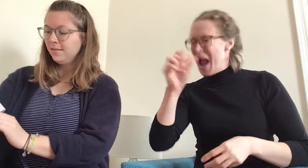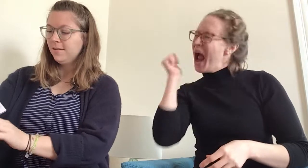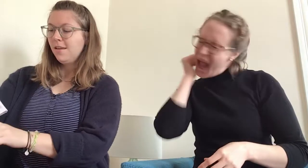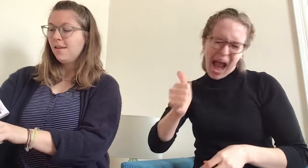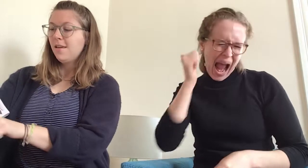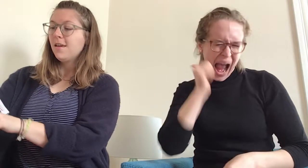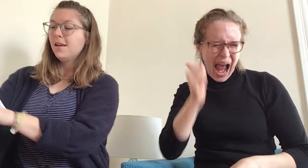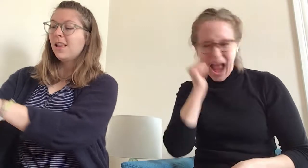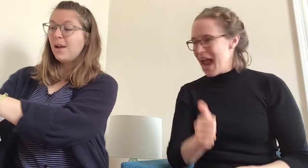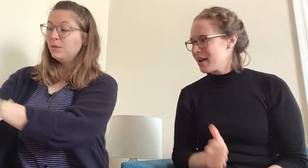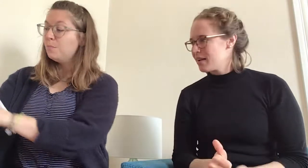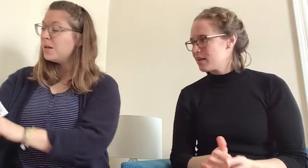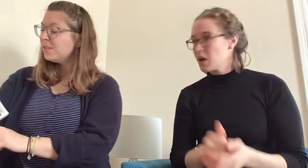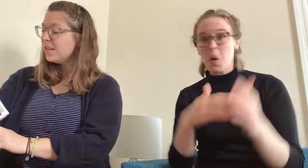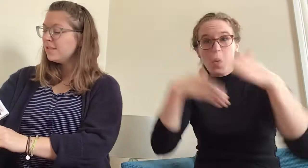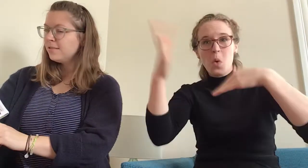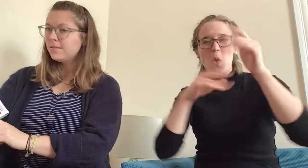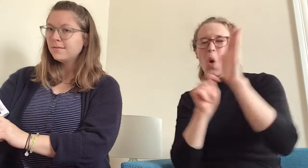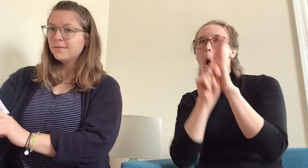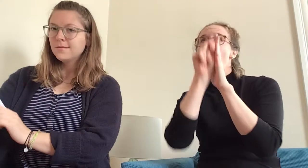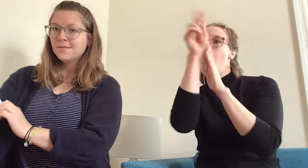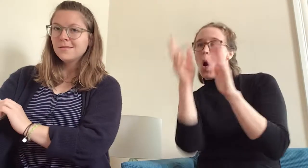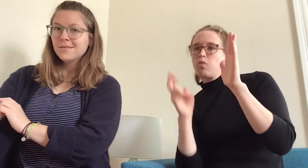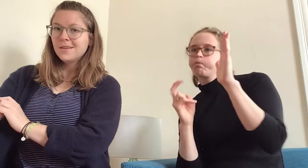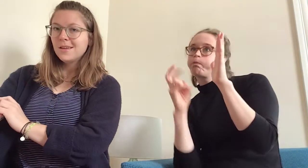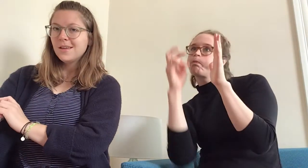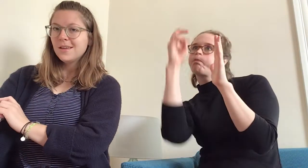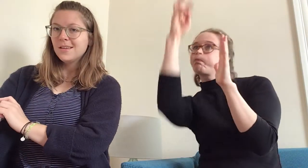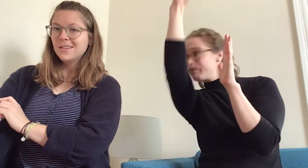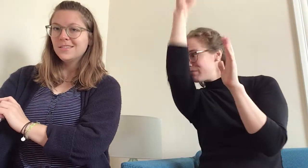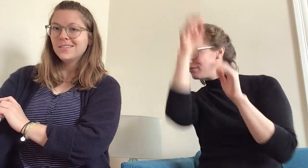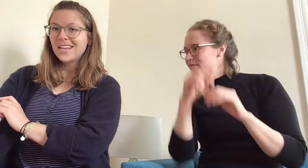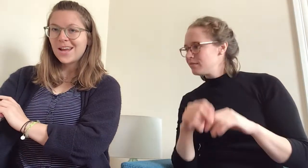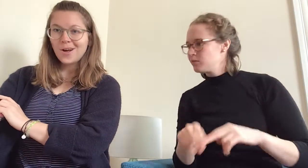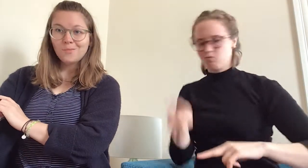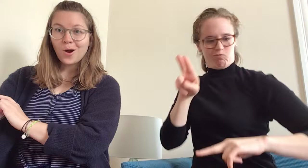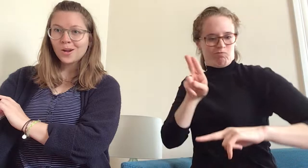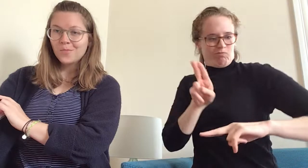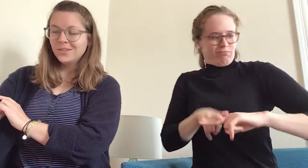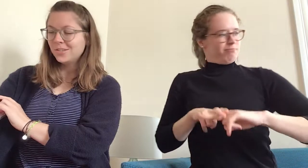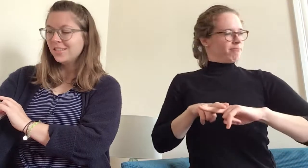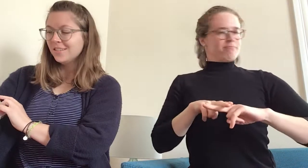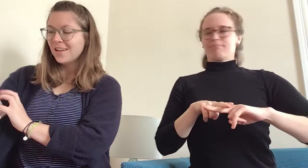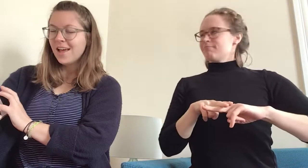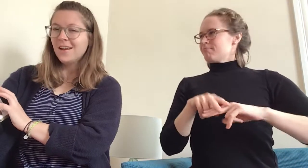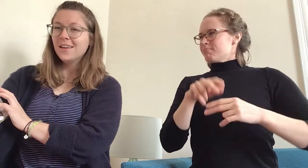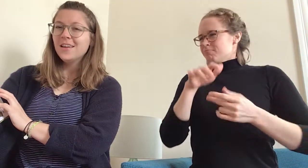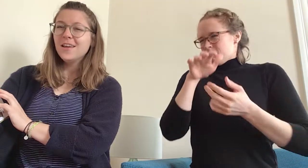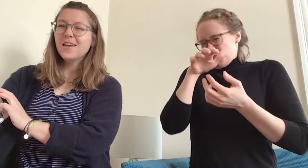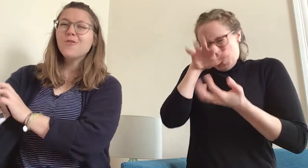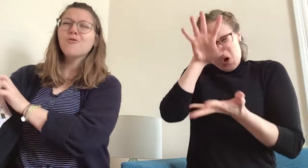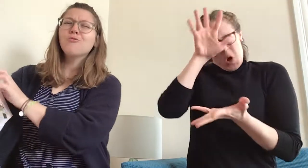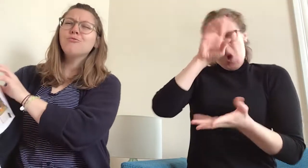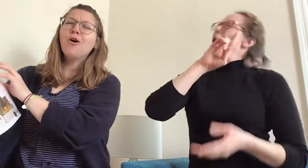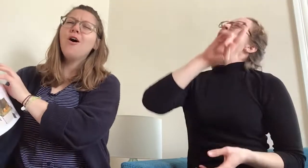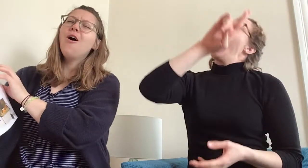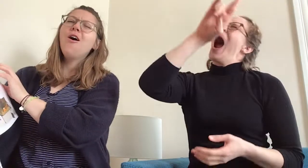day. He climbed buildings, he sat on park benches, and